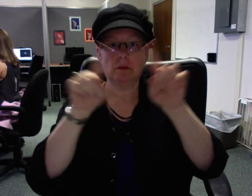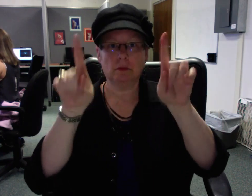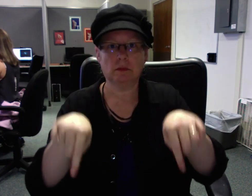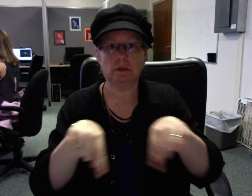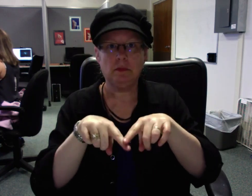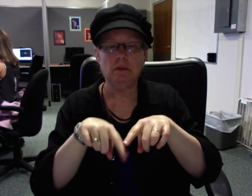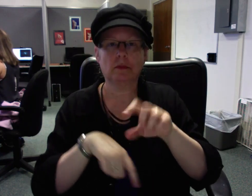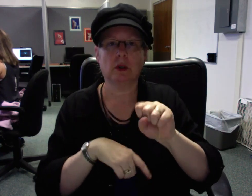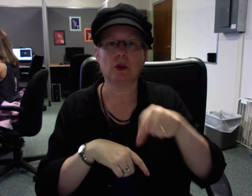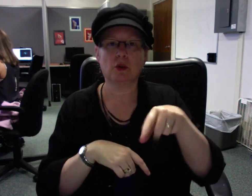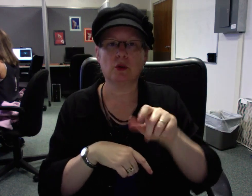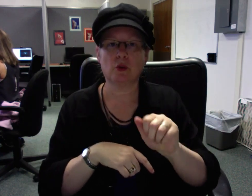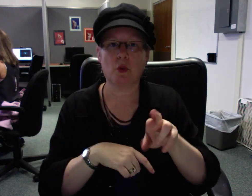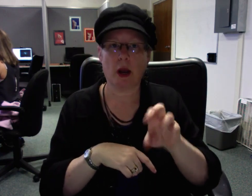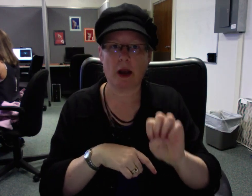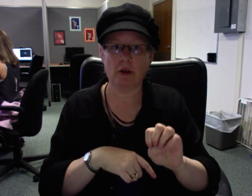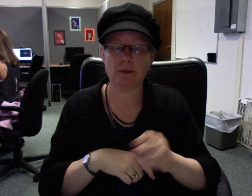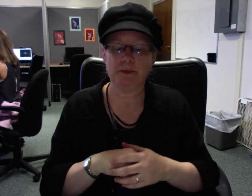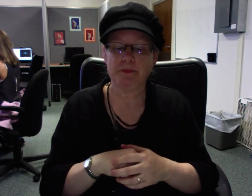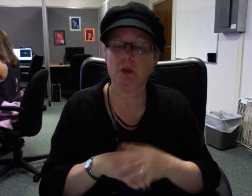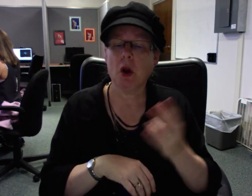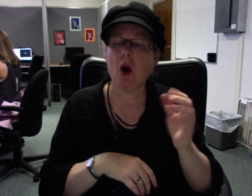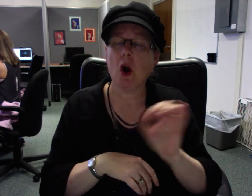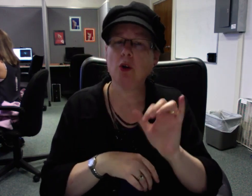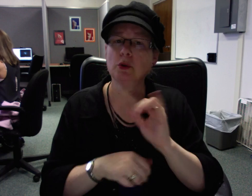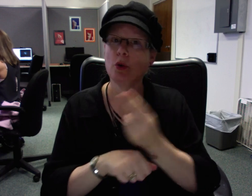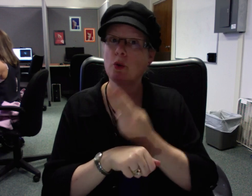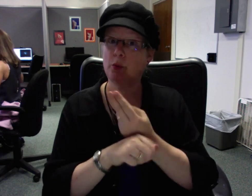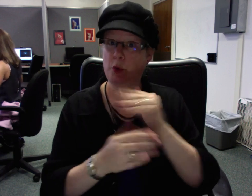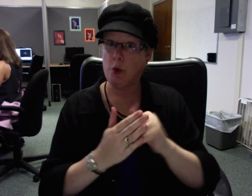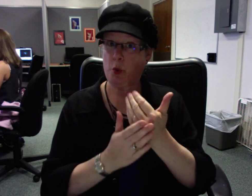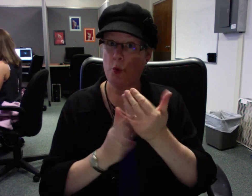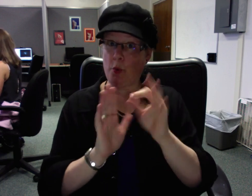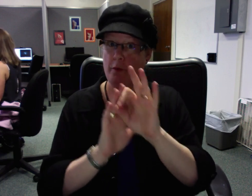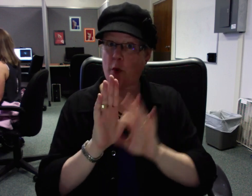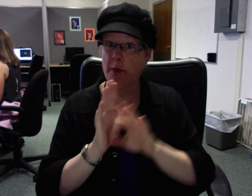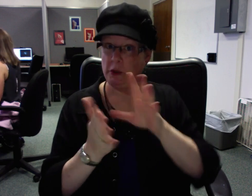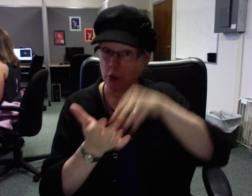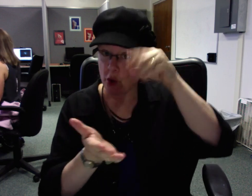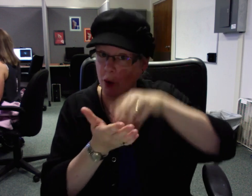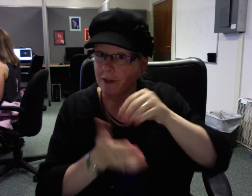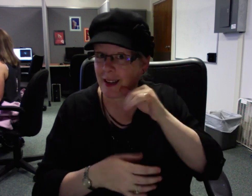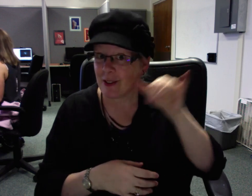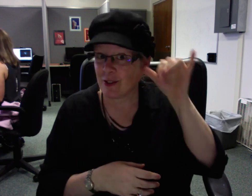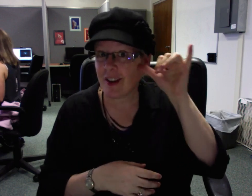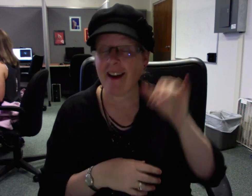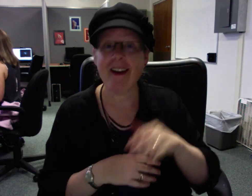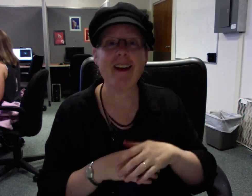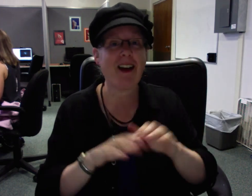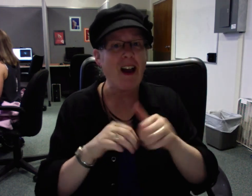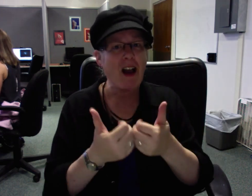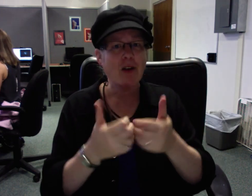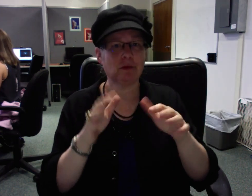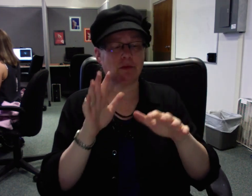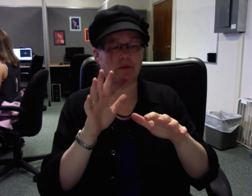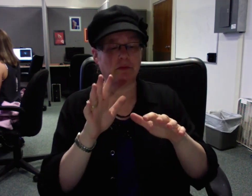We'll also be using the new formulas that we learned yesterday about how to find the volume of a container and